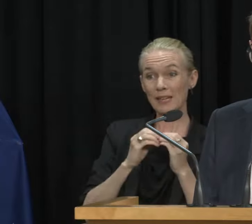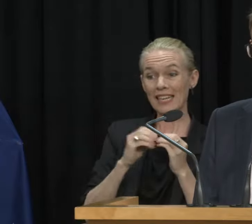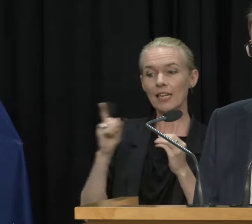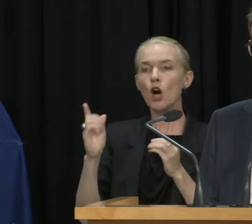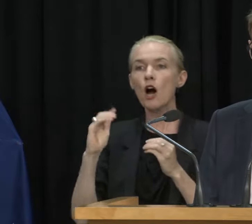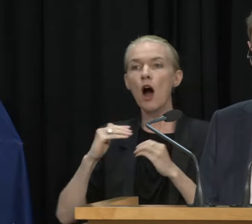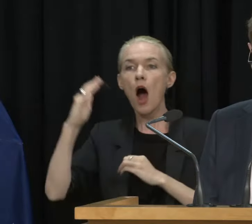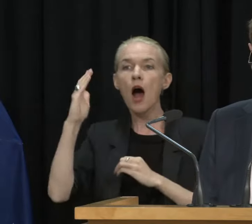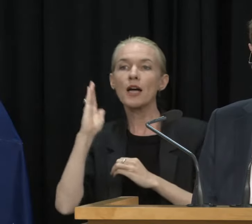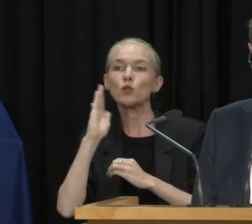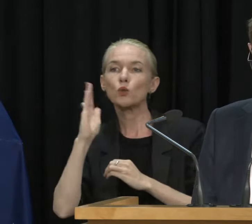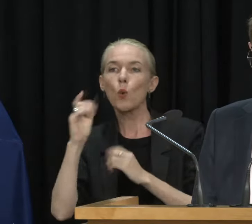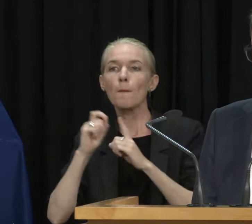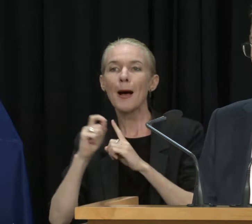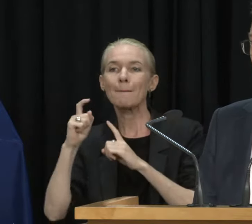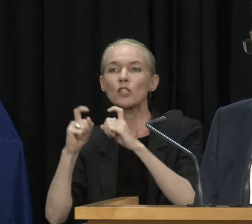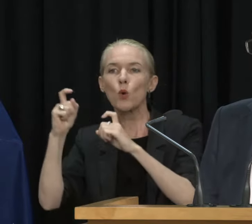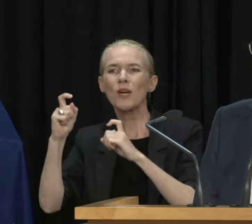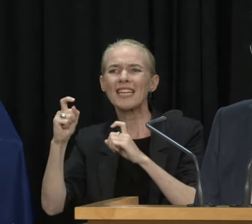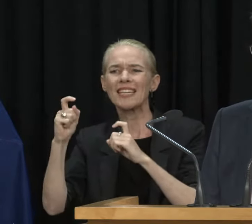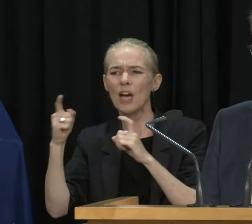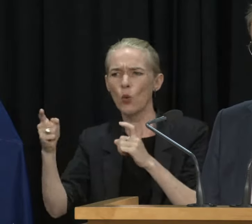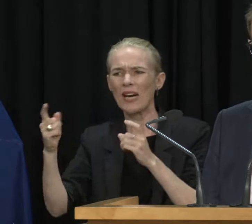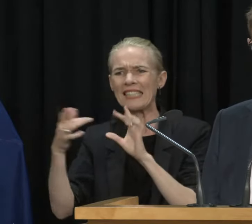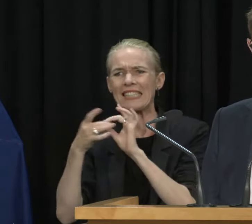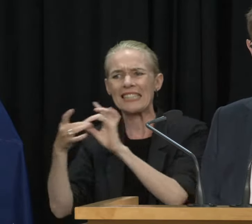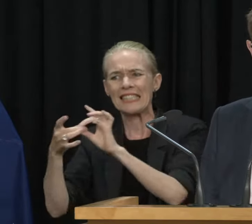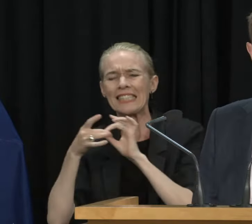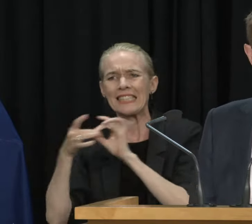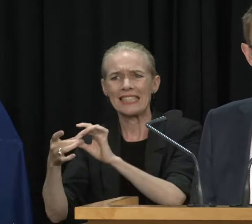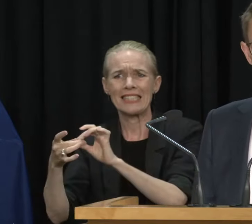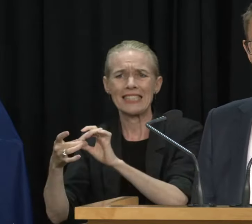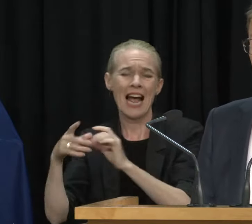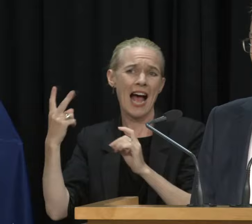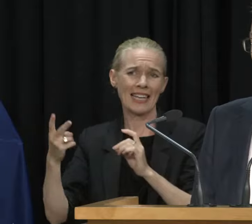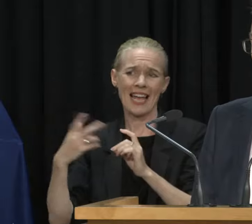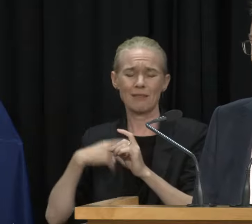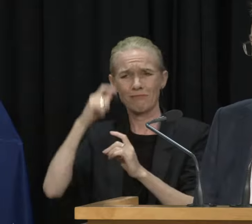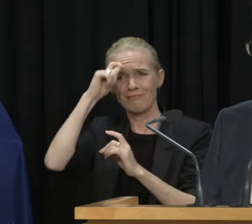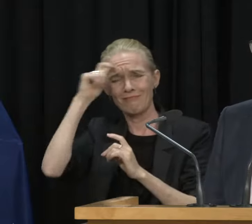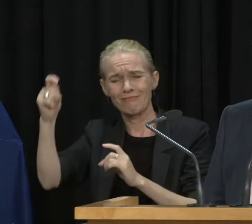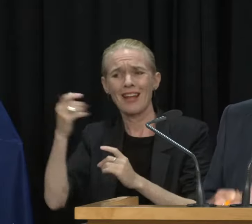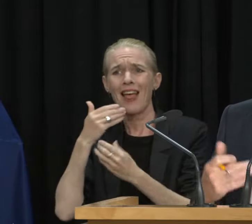once again I'd like to thank the school and the wider community for their ongoing support. I